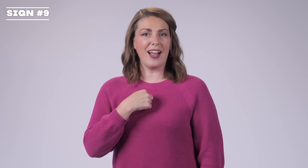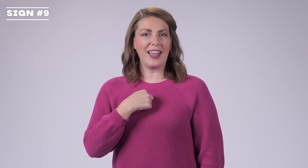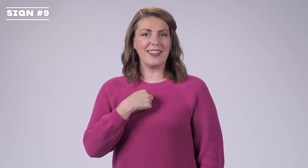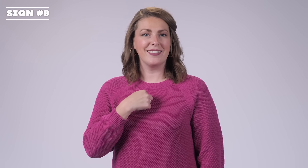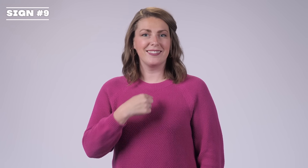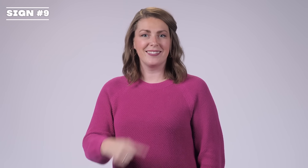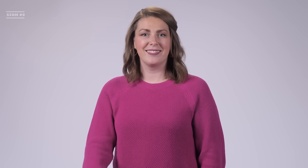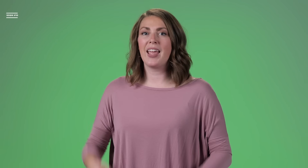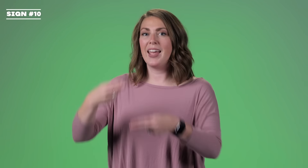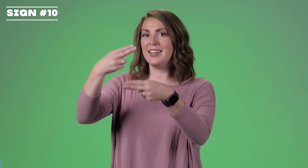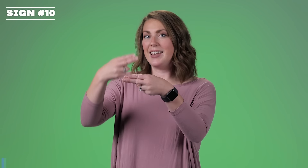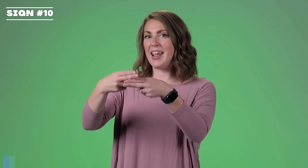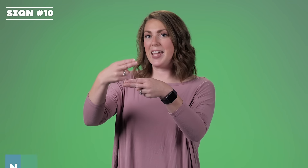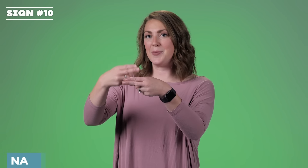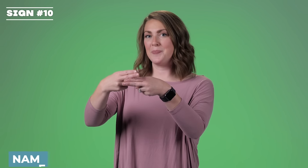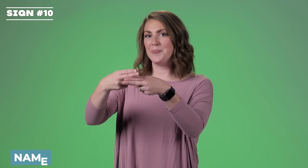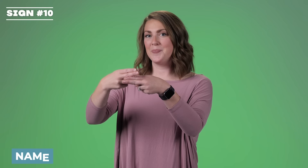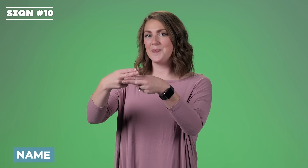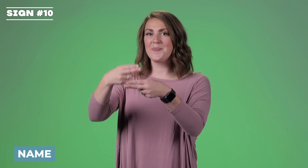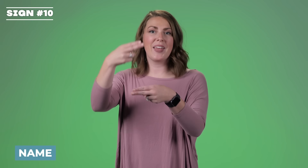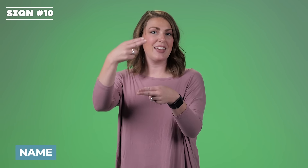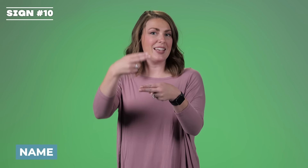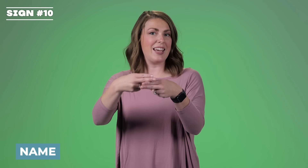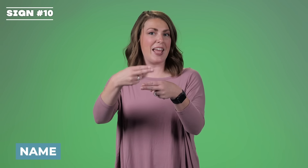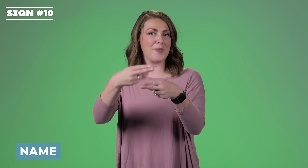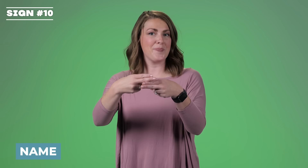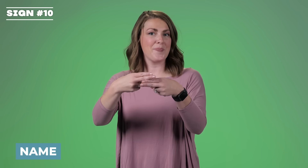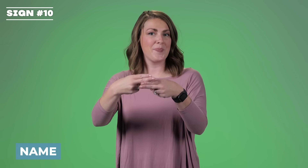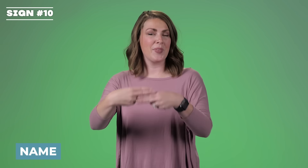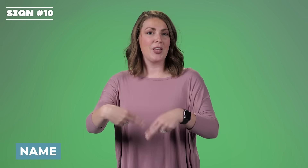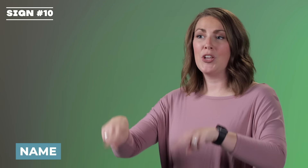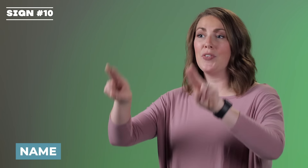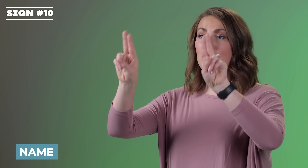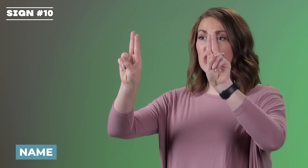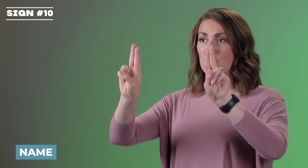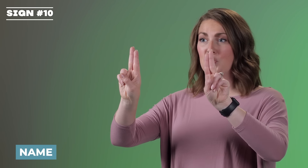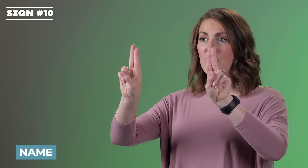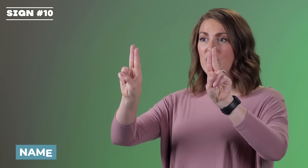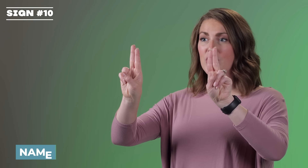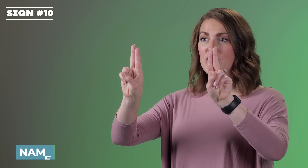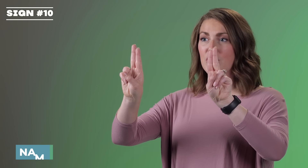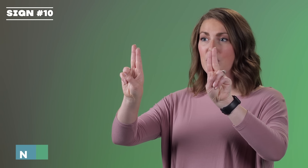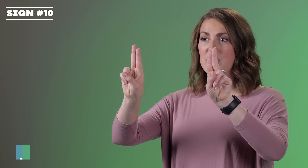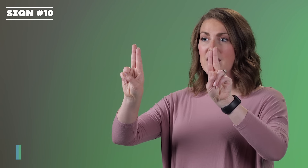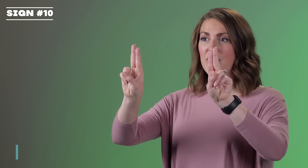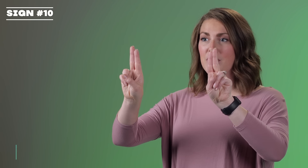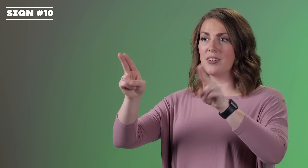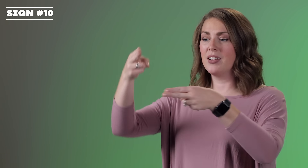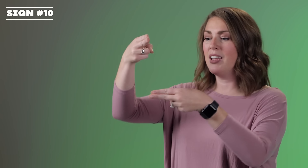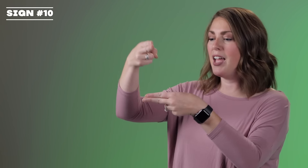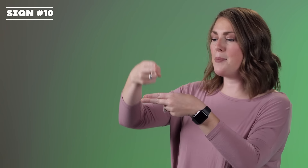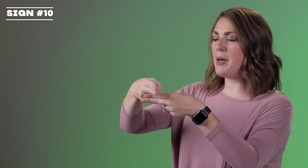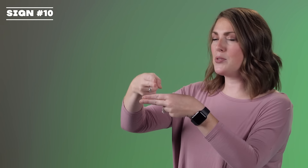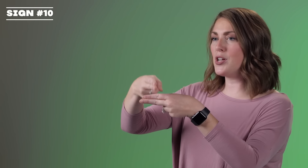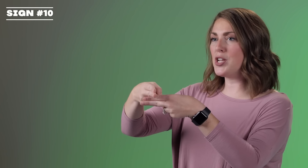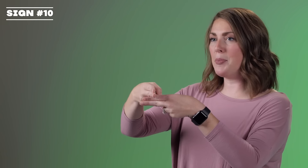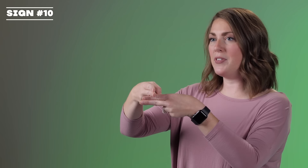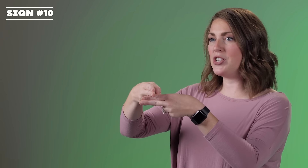I. Name, name. You got your 2 fingers close together and bounce on top of each